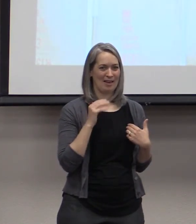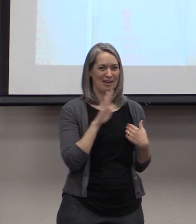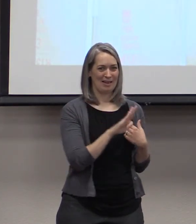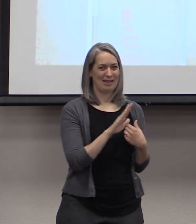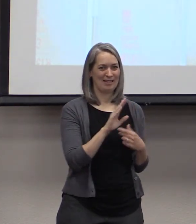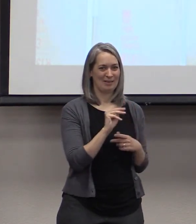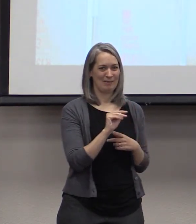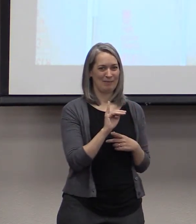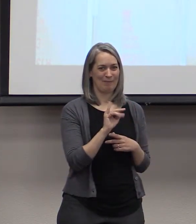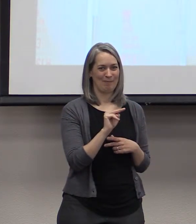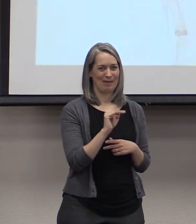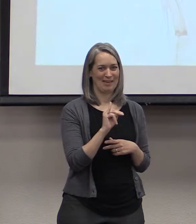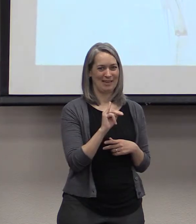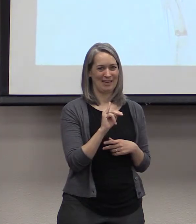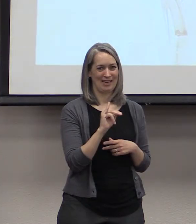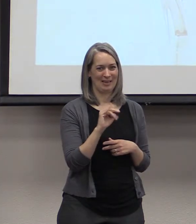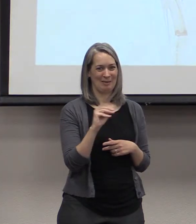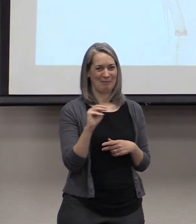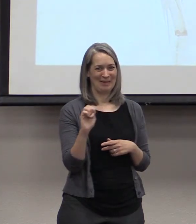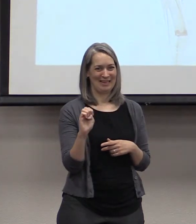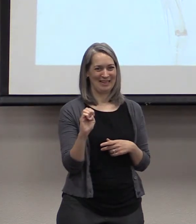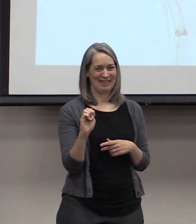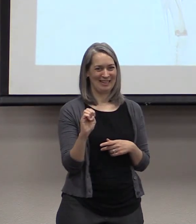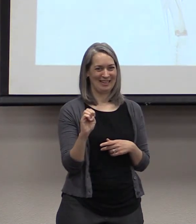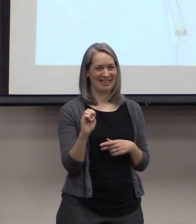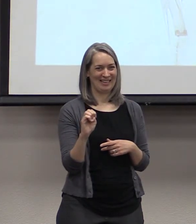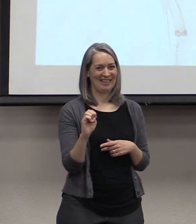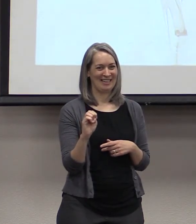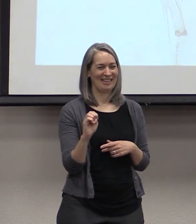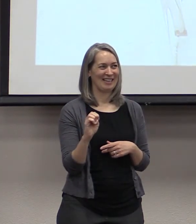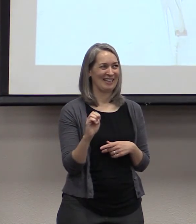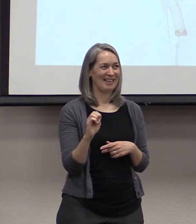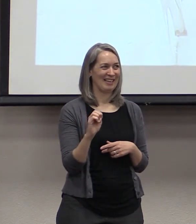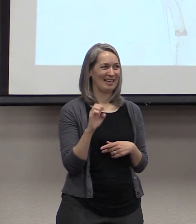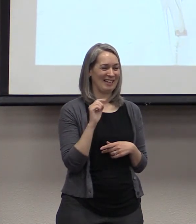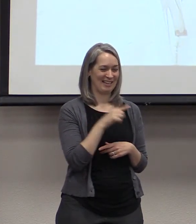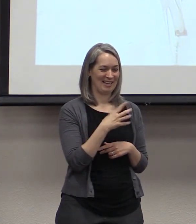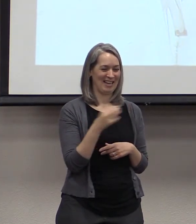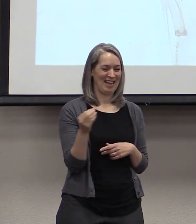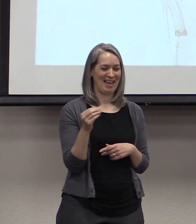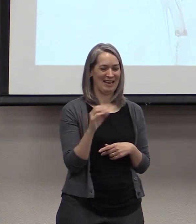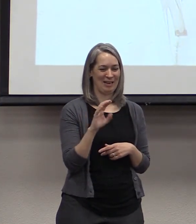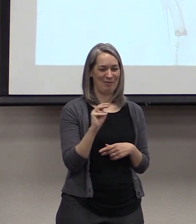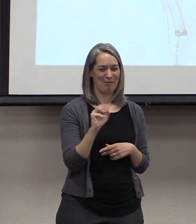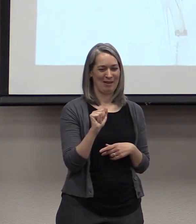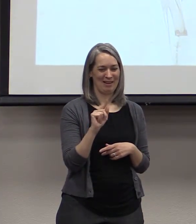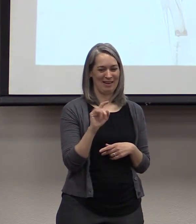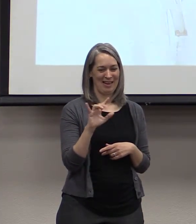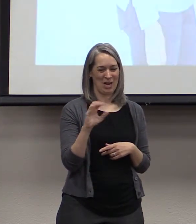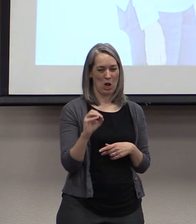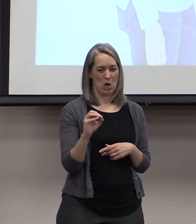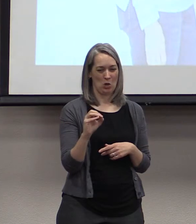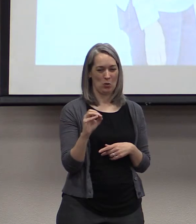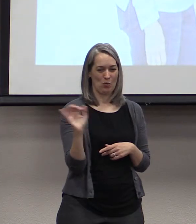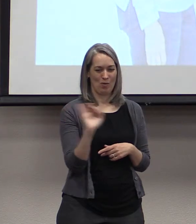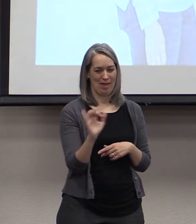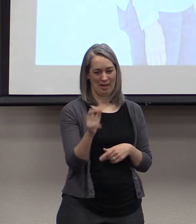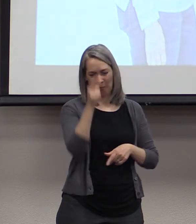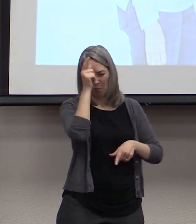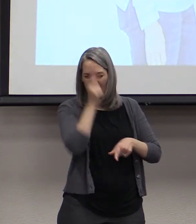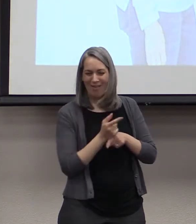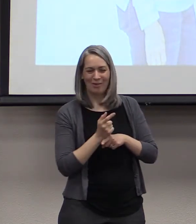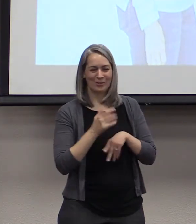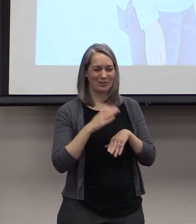of Garrett and little mini-me? He and Mateo, I mean, they might as well have been brothers because they were brothers on this trip.